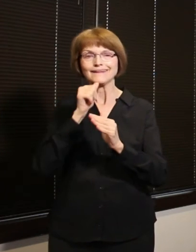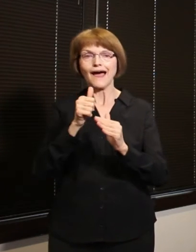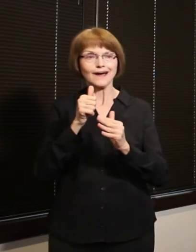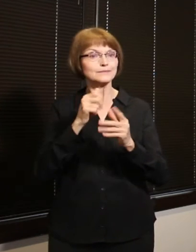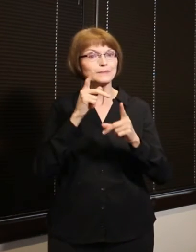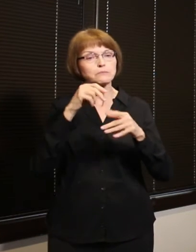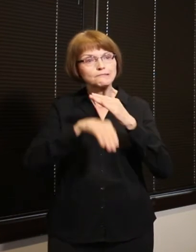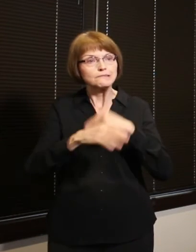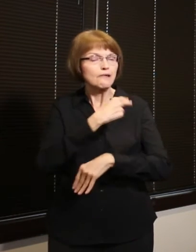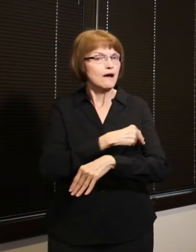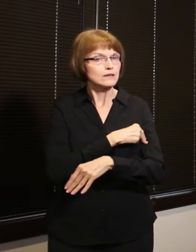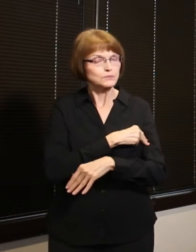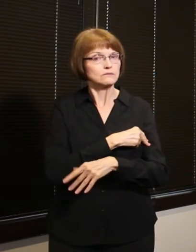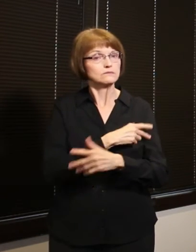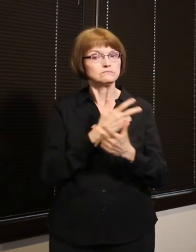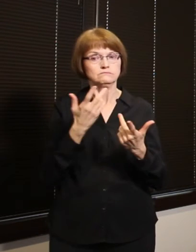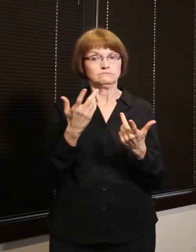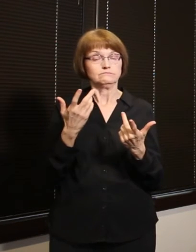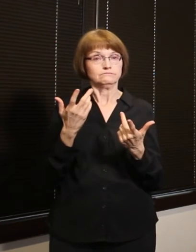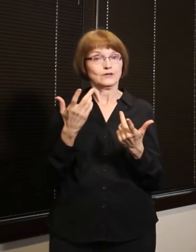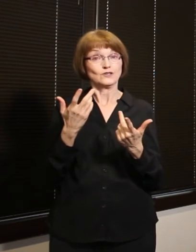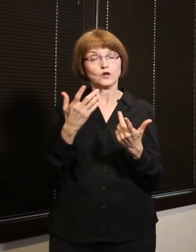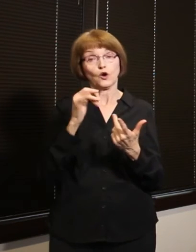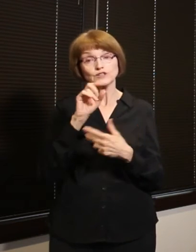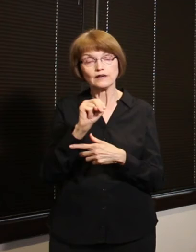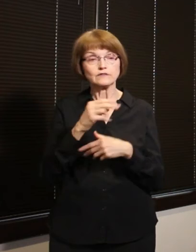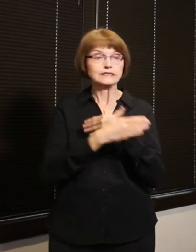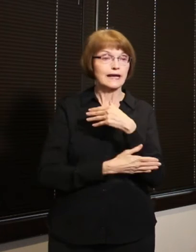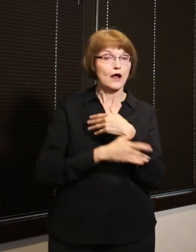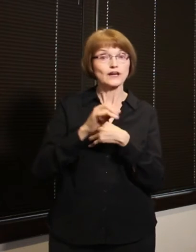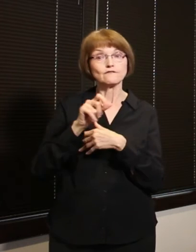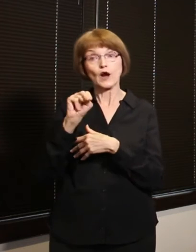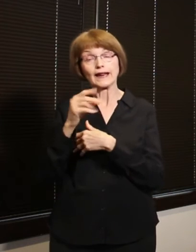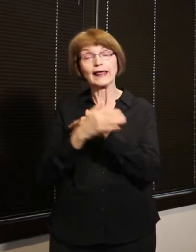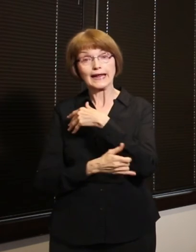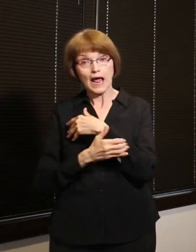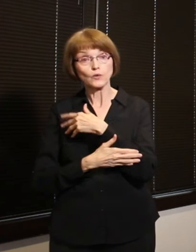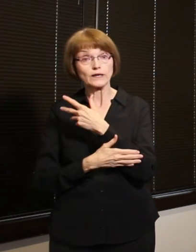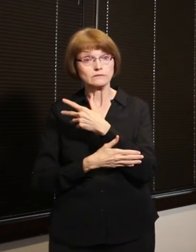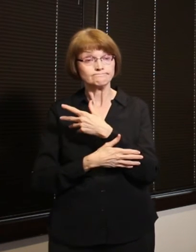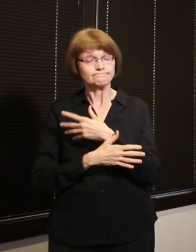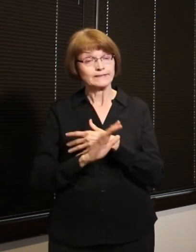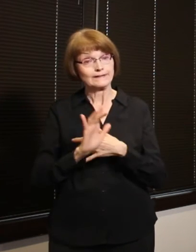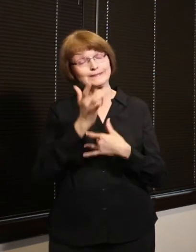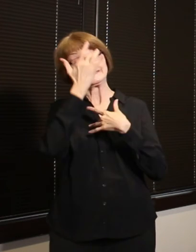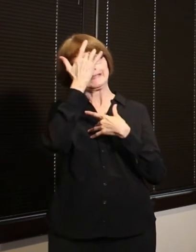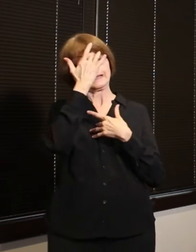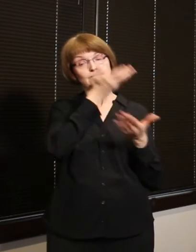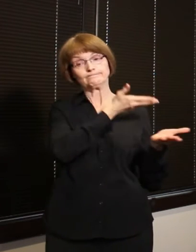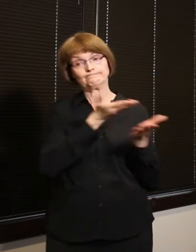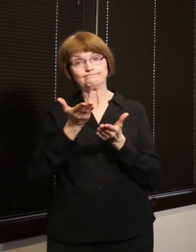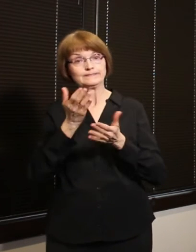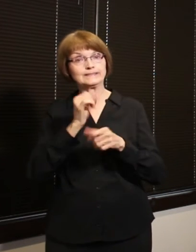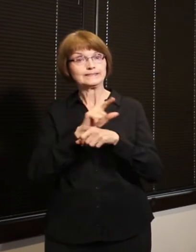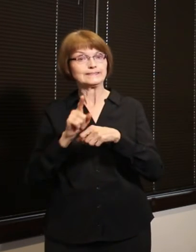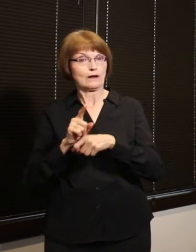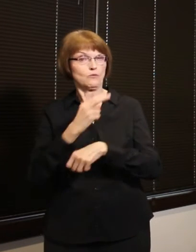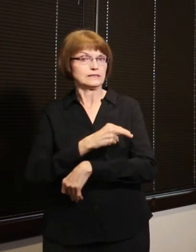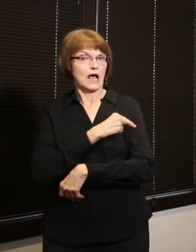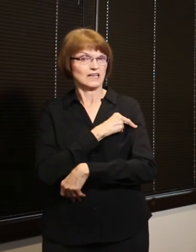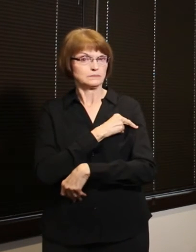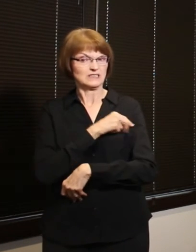you might expect, people from Jefferson County or Franklin County will come to St. Louis hospitals within the St. Louis metro